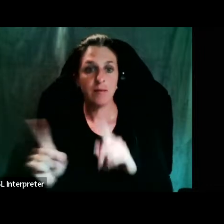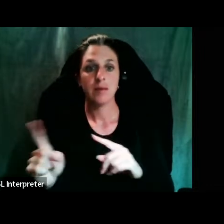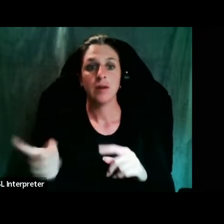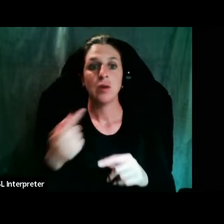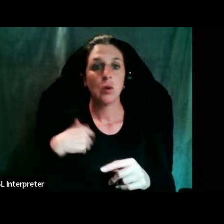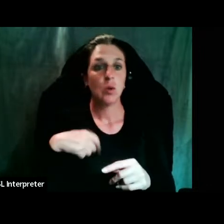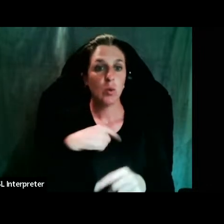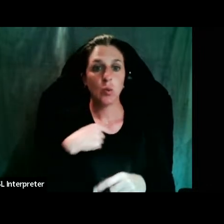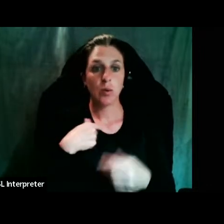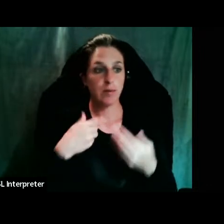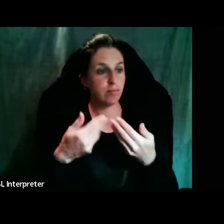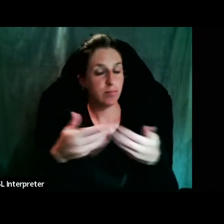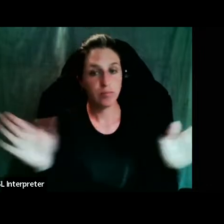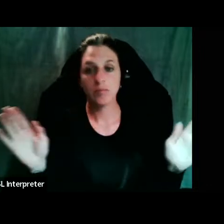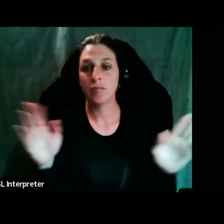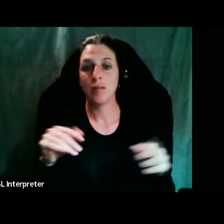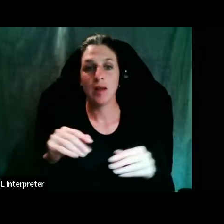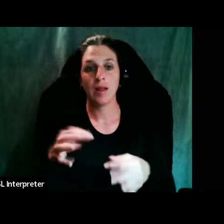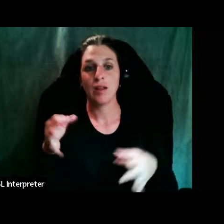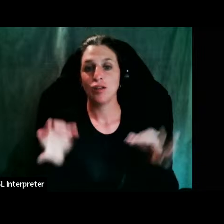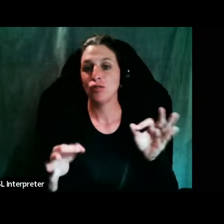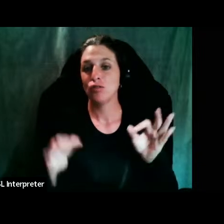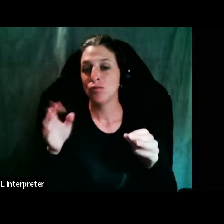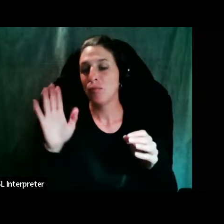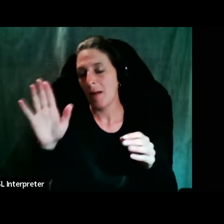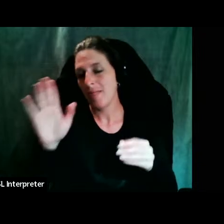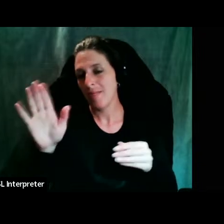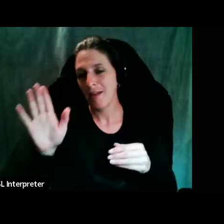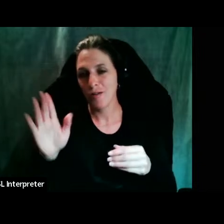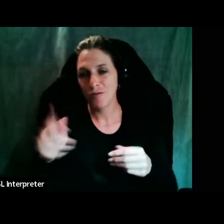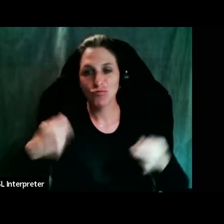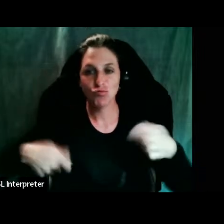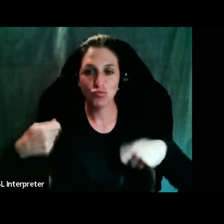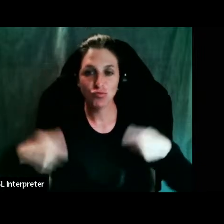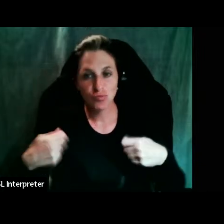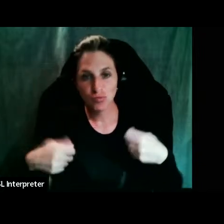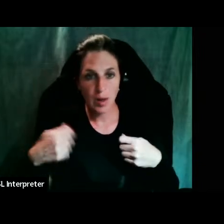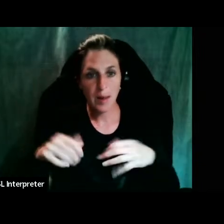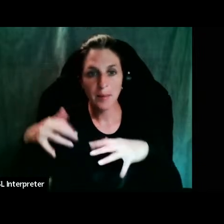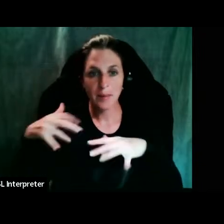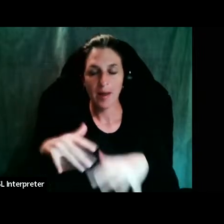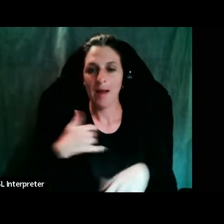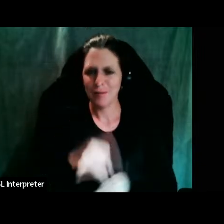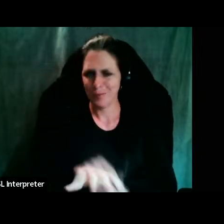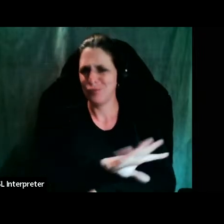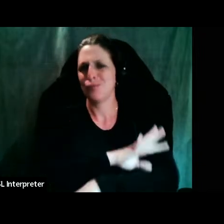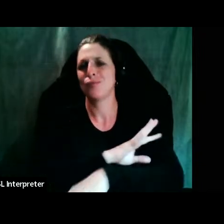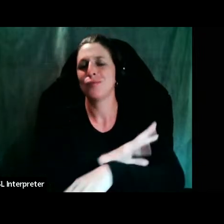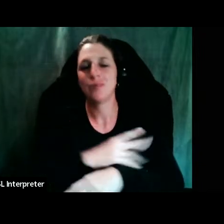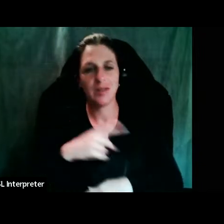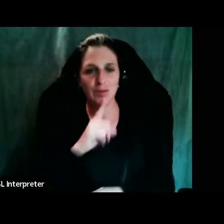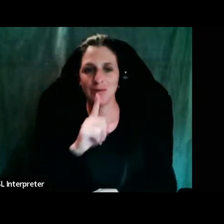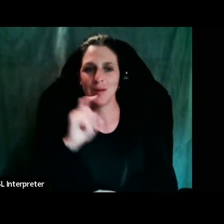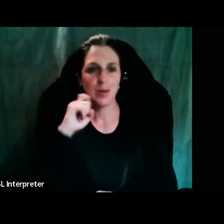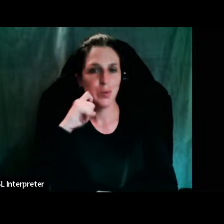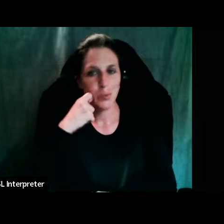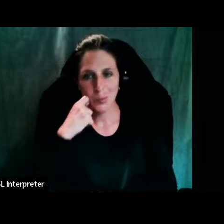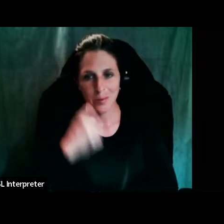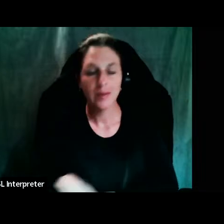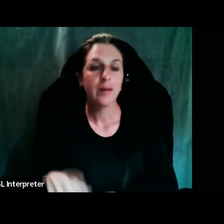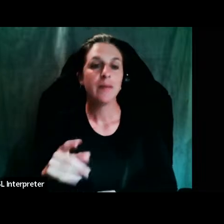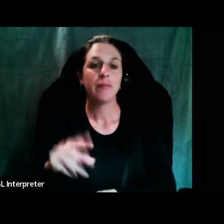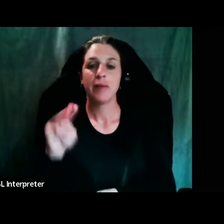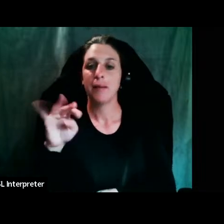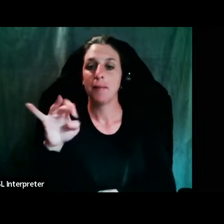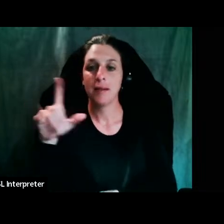drum corps, which was, I don't know, I got chills. It was very, I think I said that while we were walking out. It was very cool.